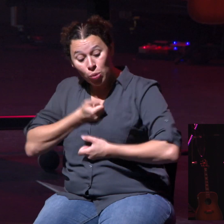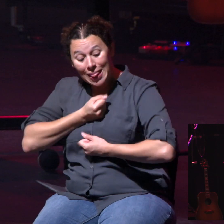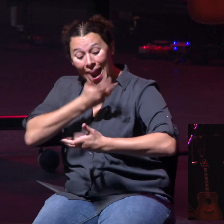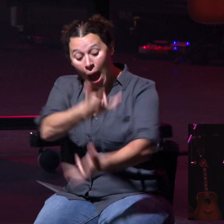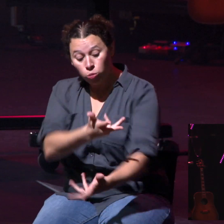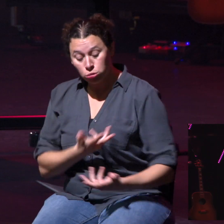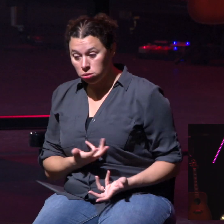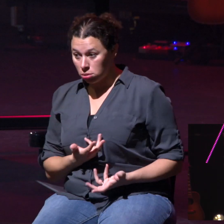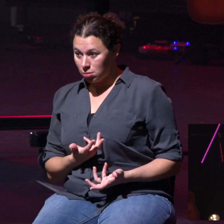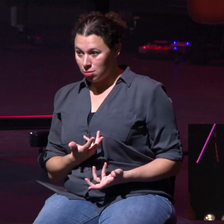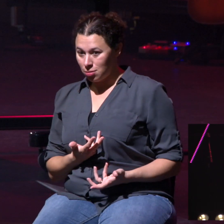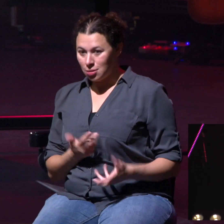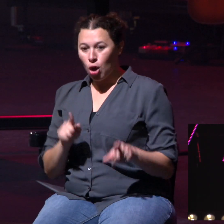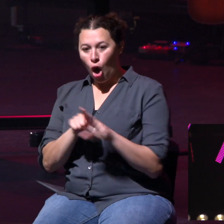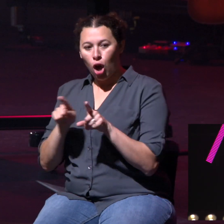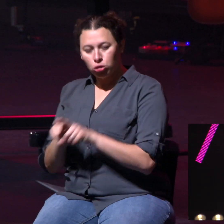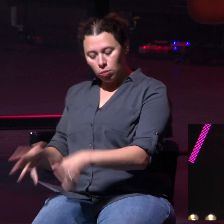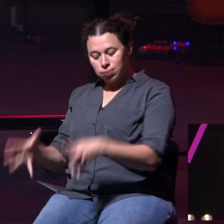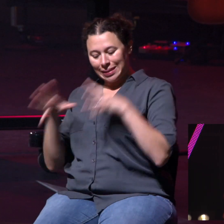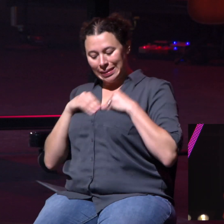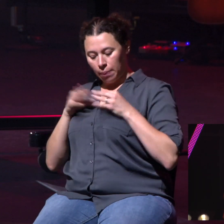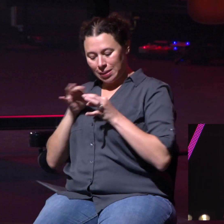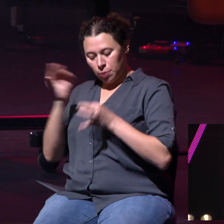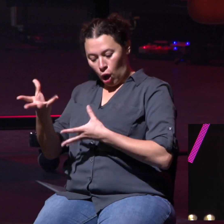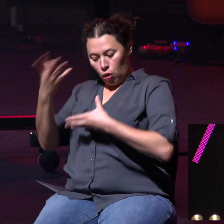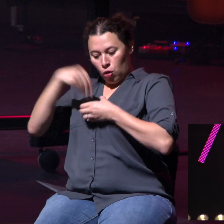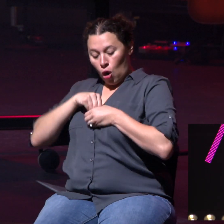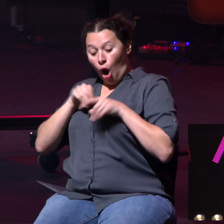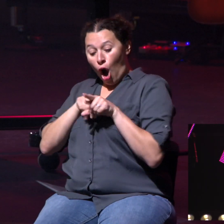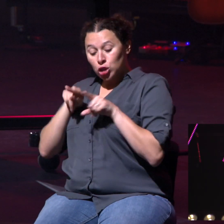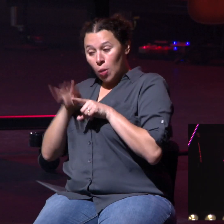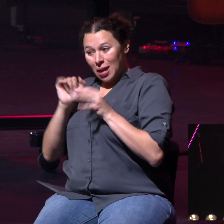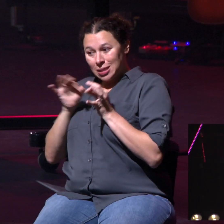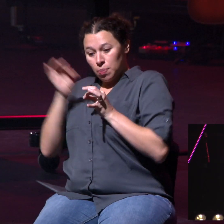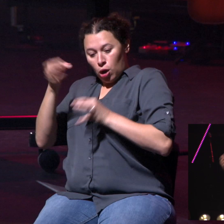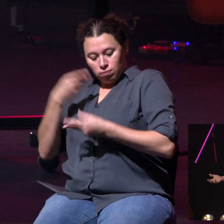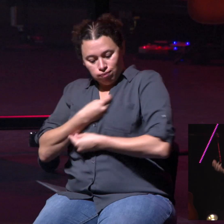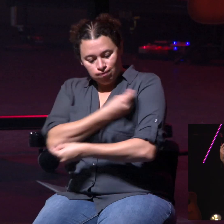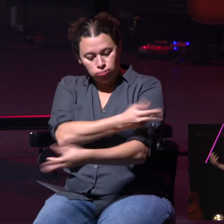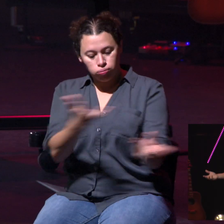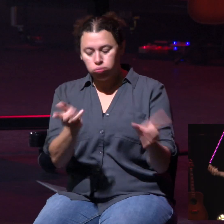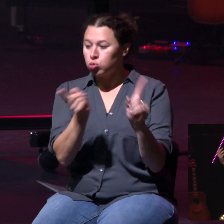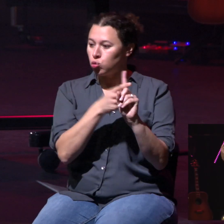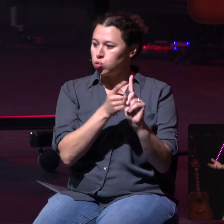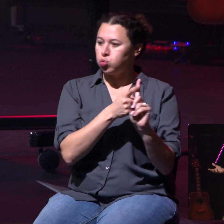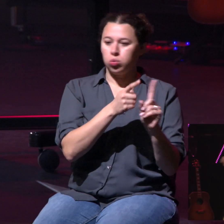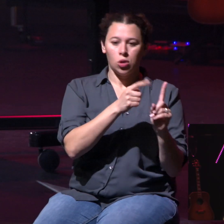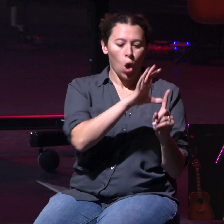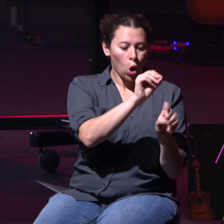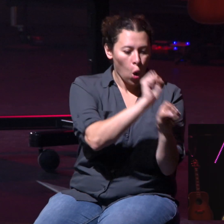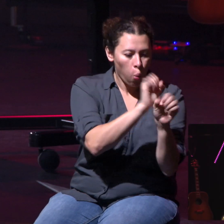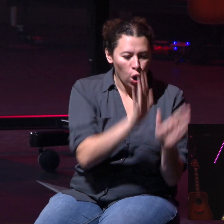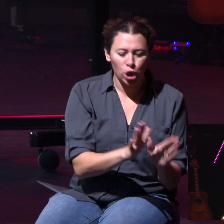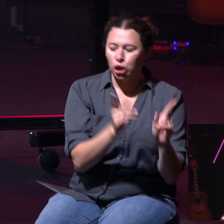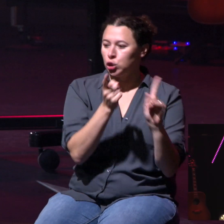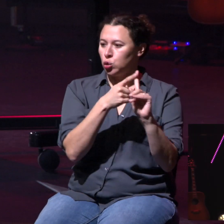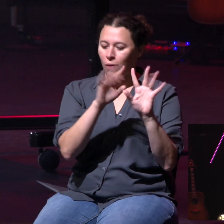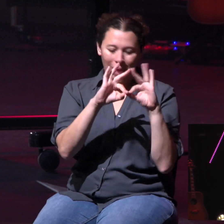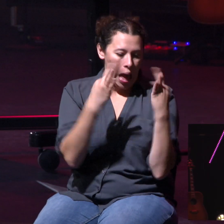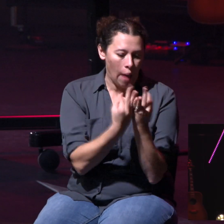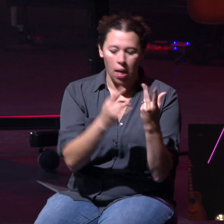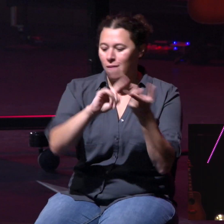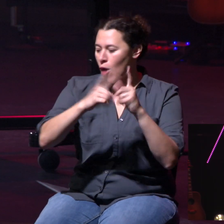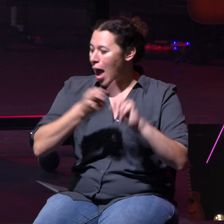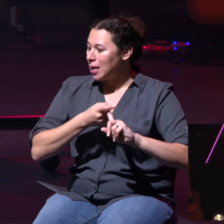doing in you and breathe it out onto your family, onto your friends, onto your coworkers, onto a lost and wounded world so that they can have life